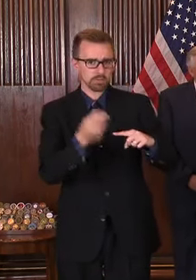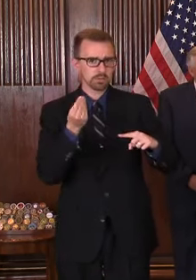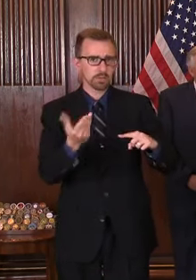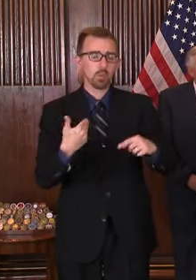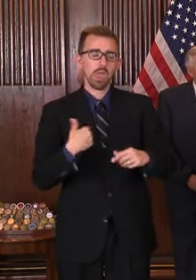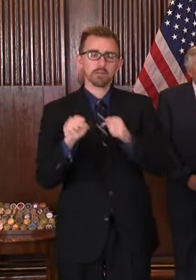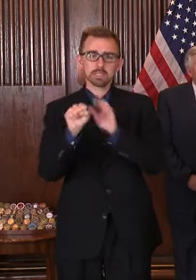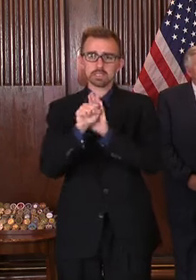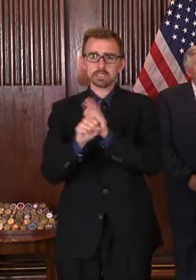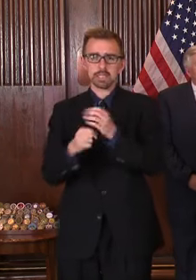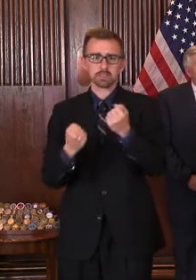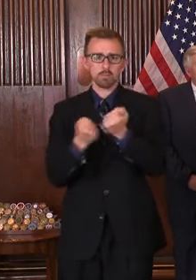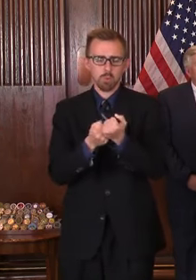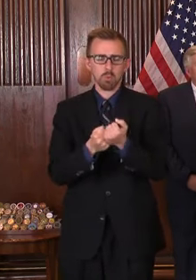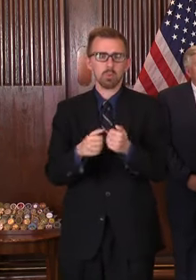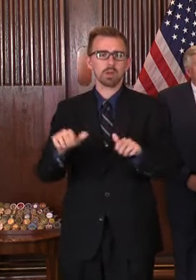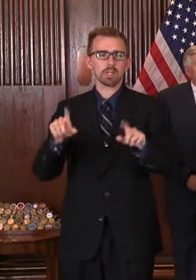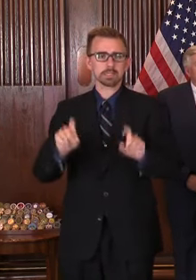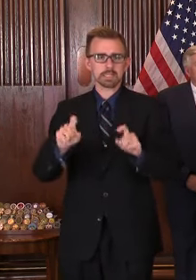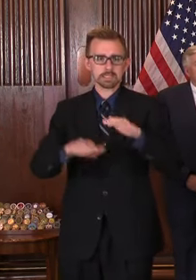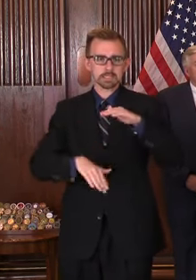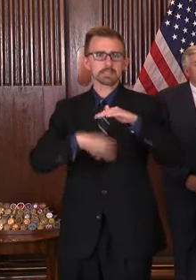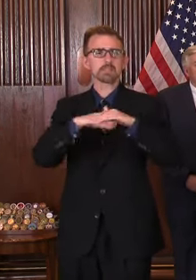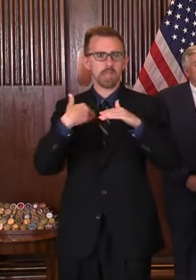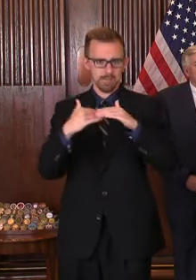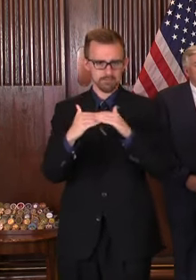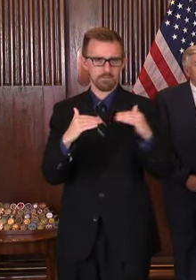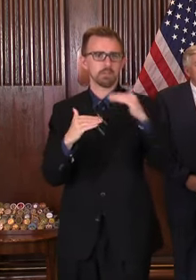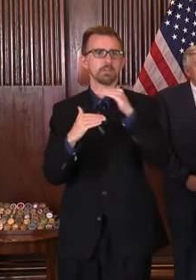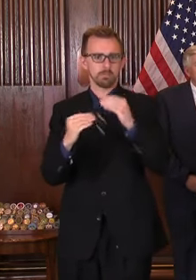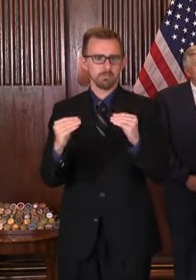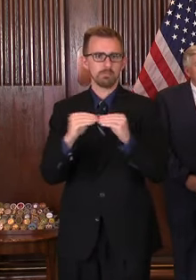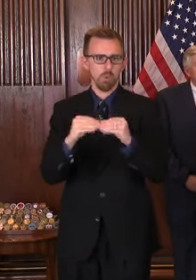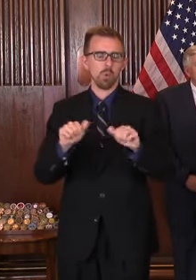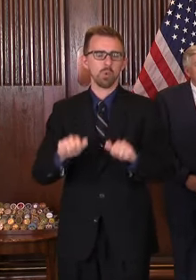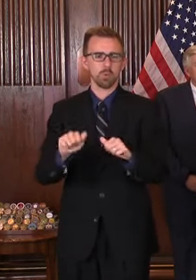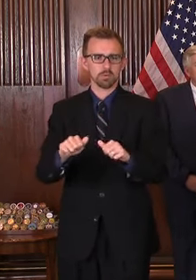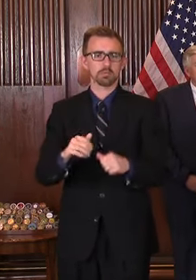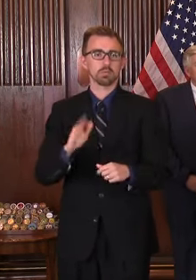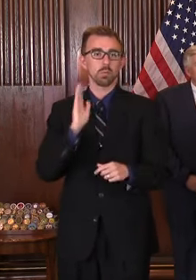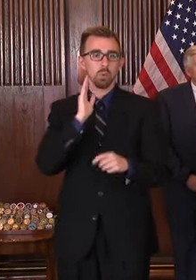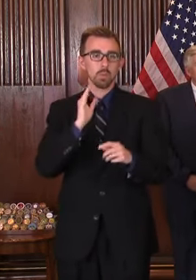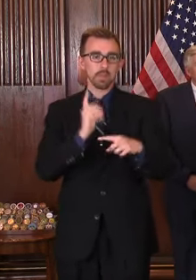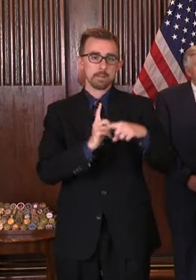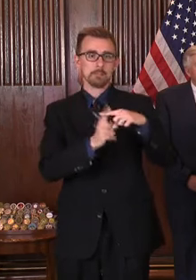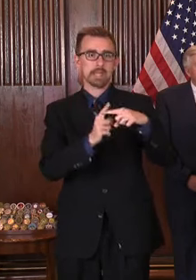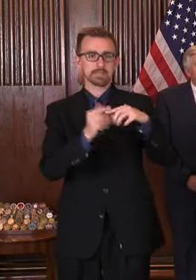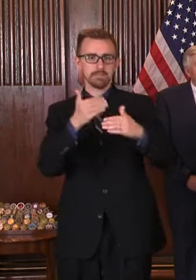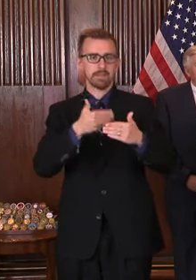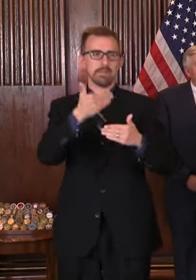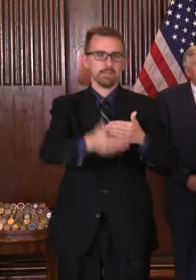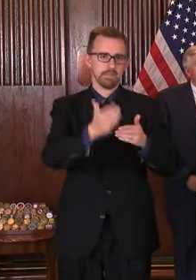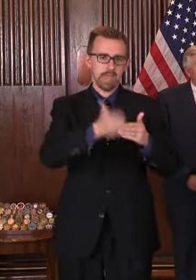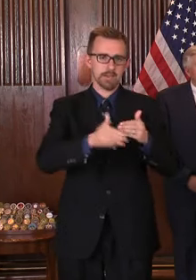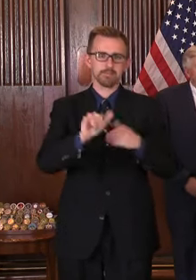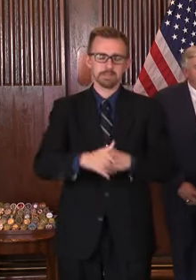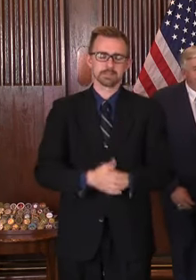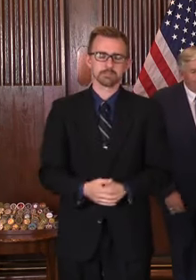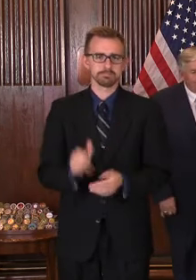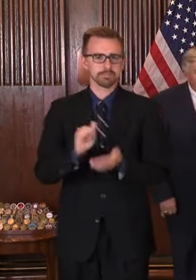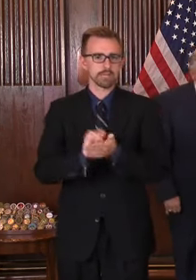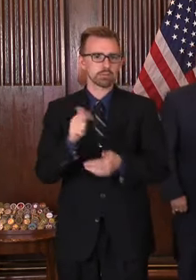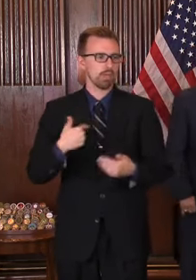support, testing capacity, and I want people to know that there is going to be a brighter side on the end of this. That's all I had, Governor.